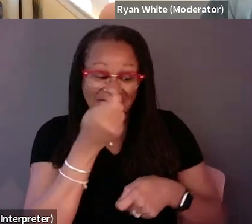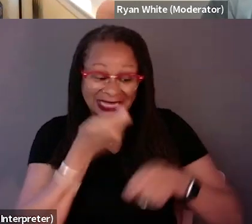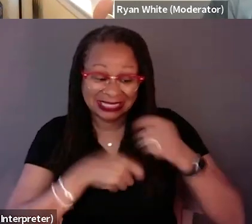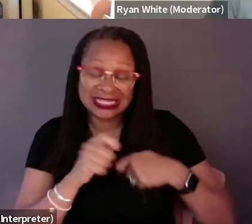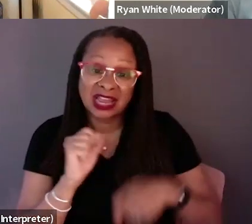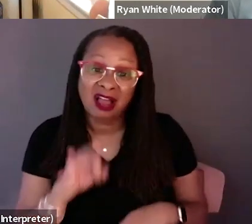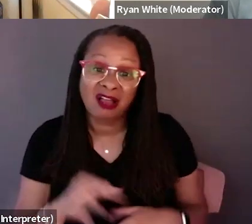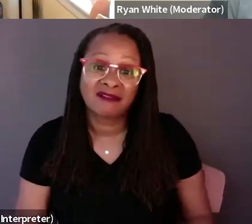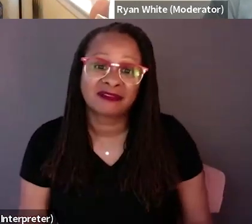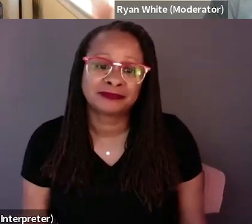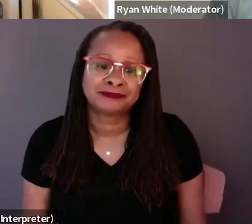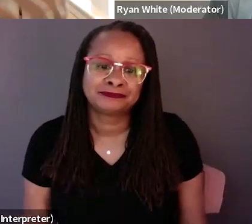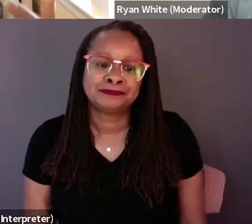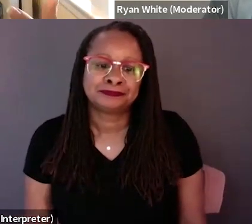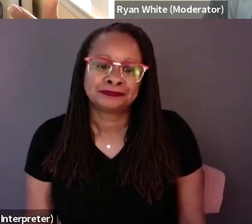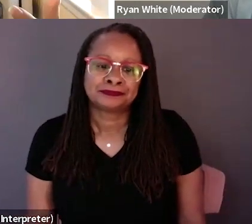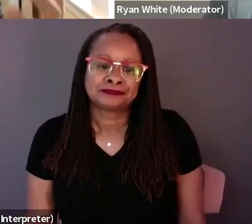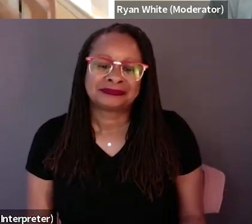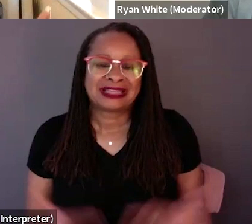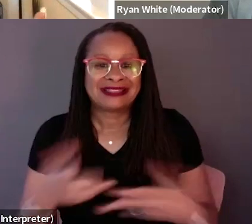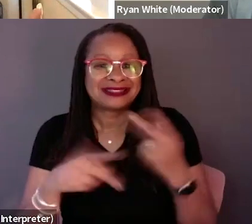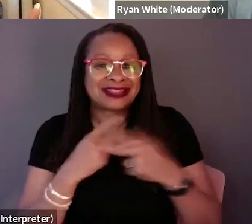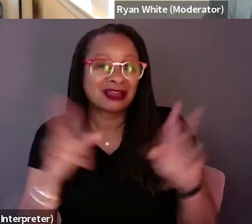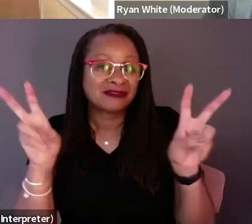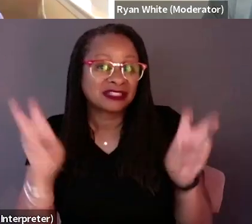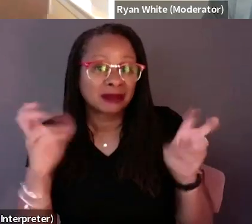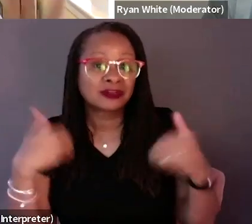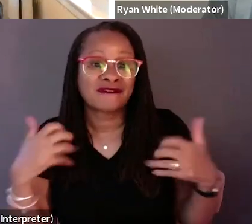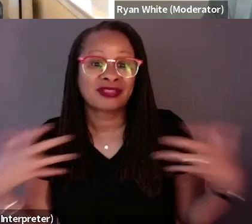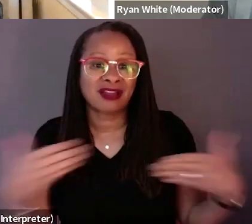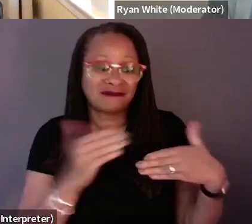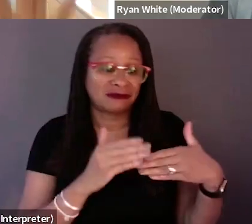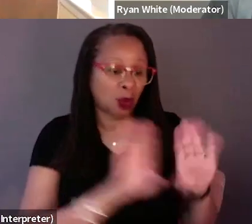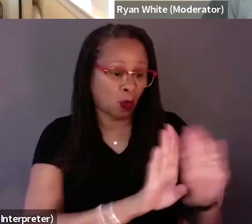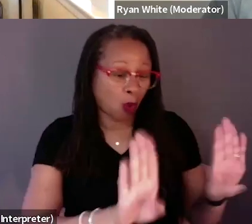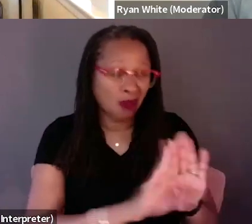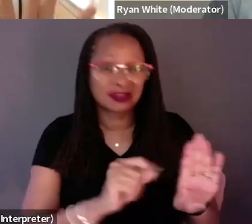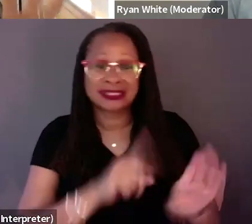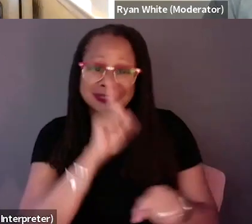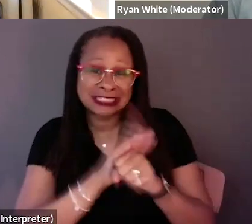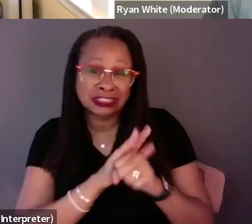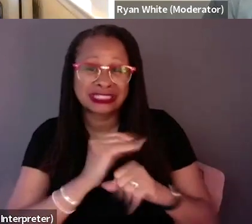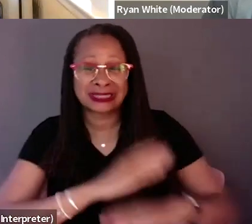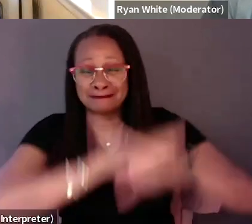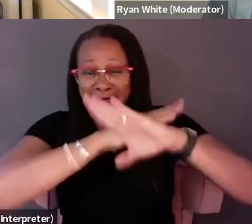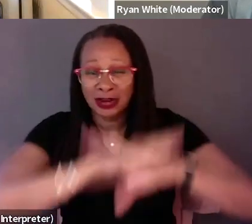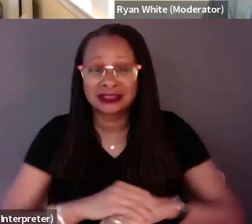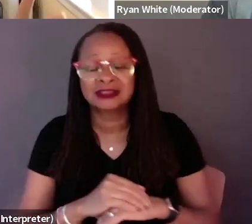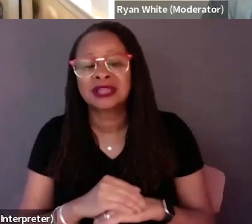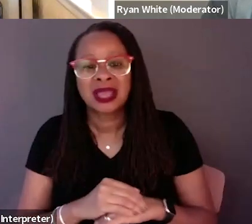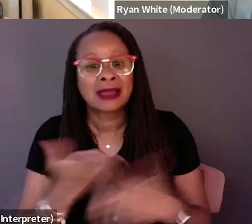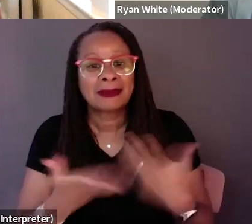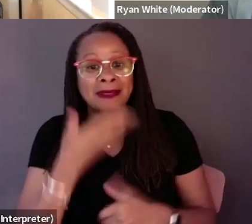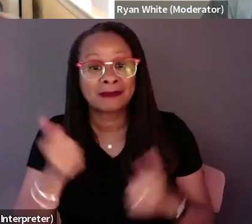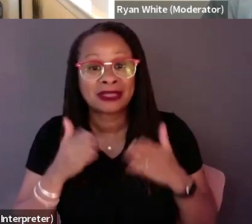rather than, this is the kind of topic that like there's a lot of walls and secrecy and barriers, and maybe